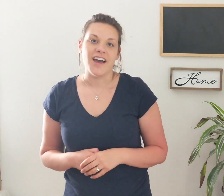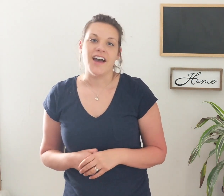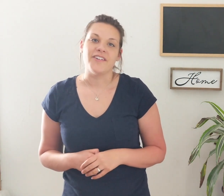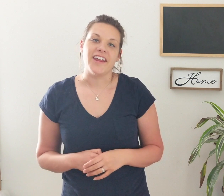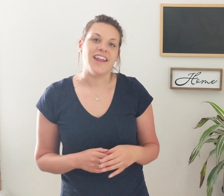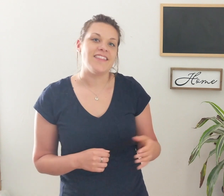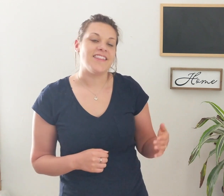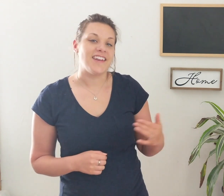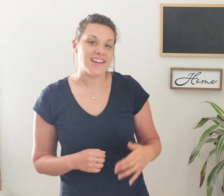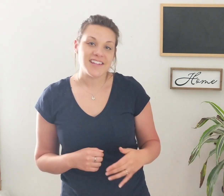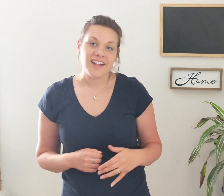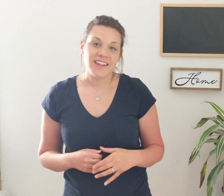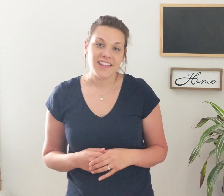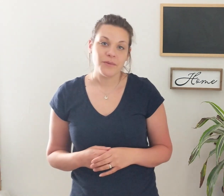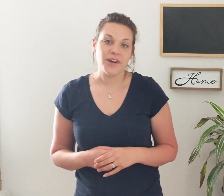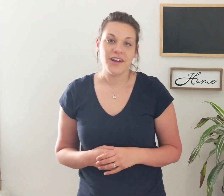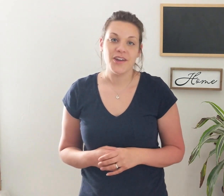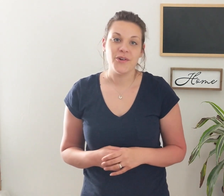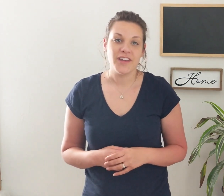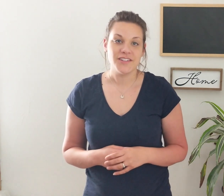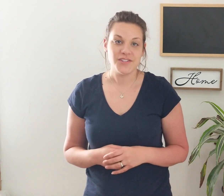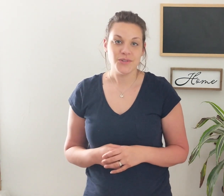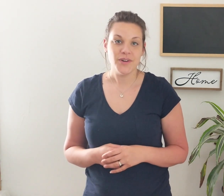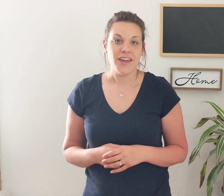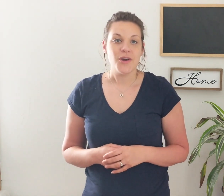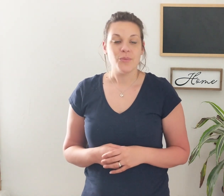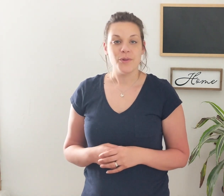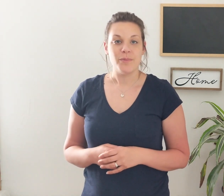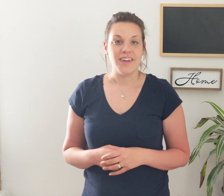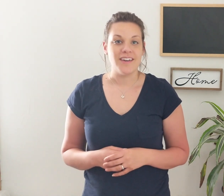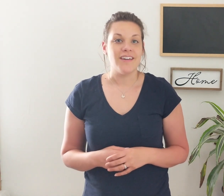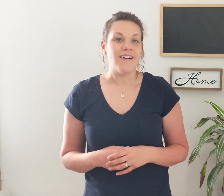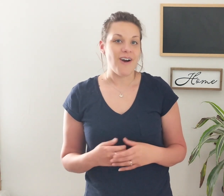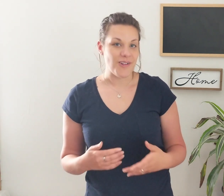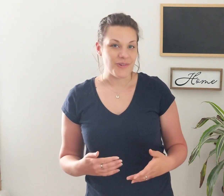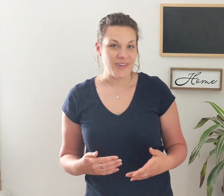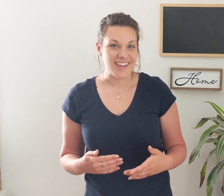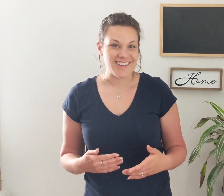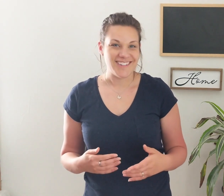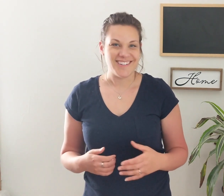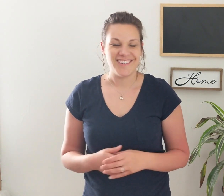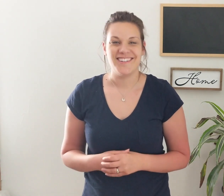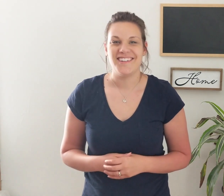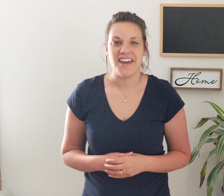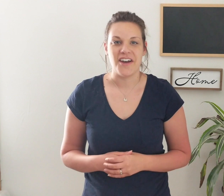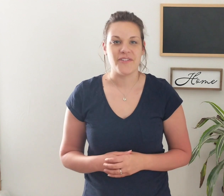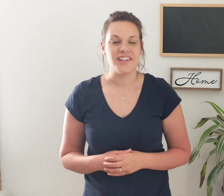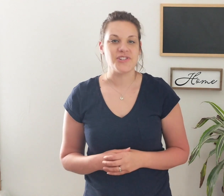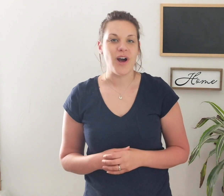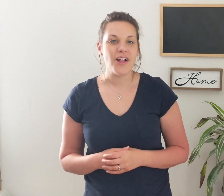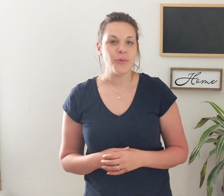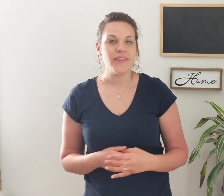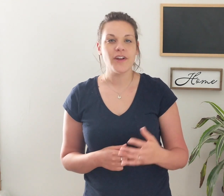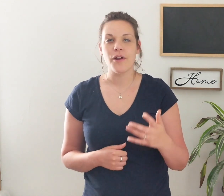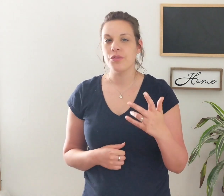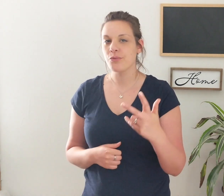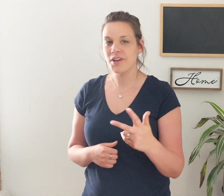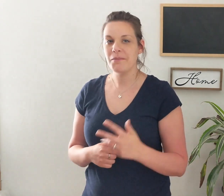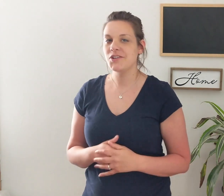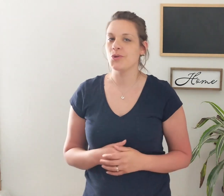All right, and then the next holiday that we're gonna go into will be Halloween. All right, so Halloween, there are three major